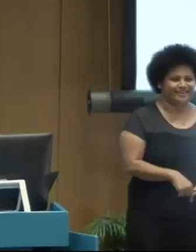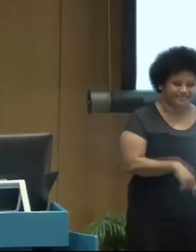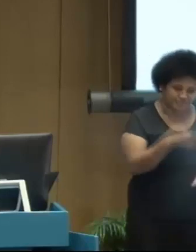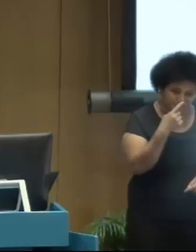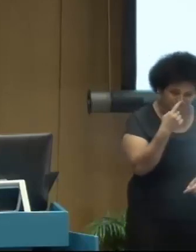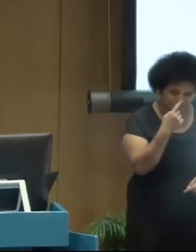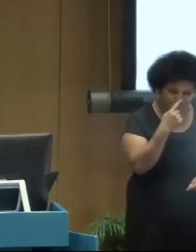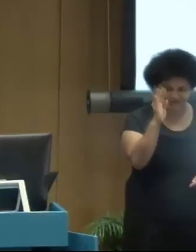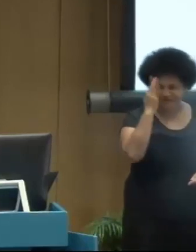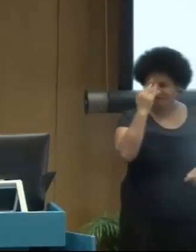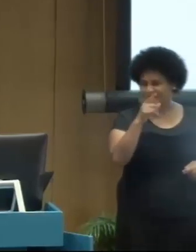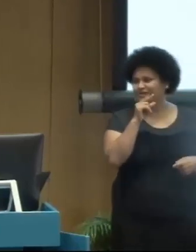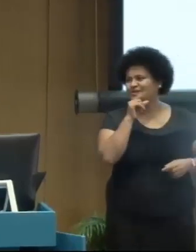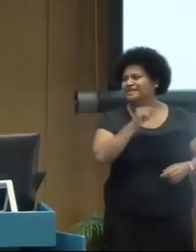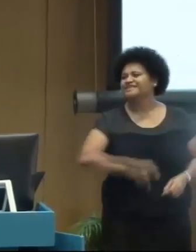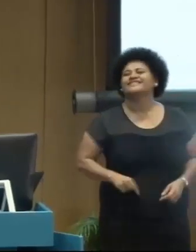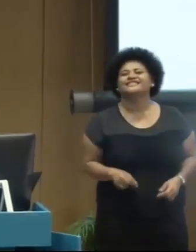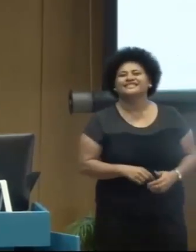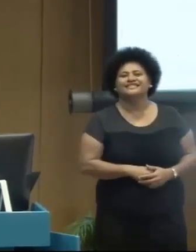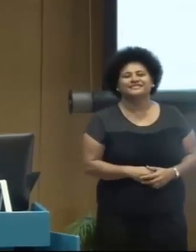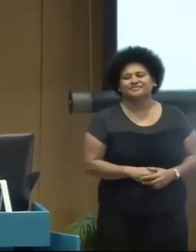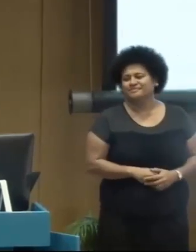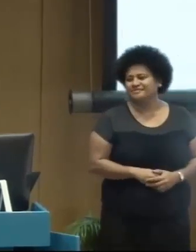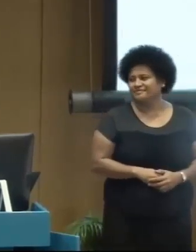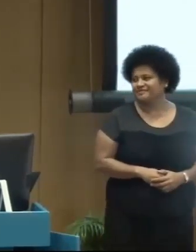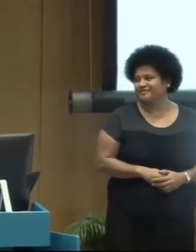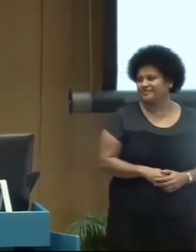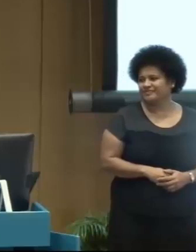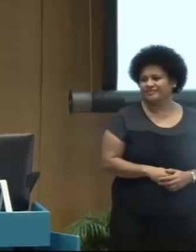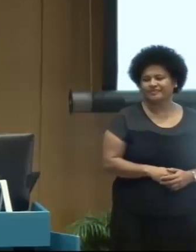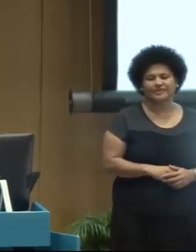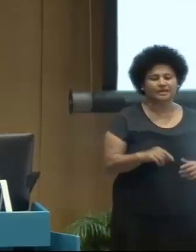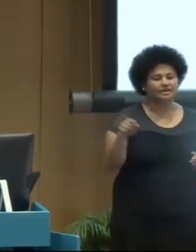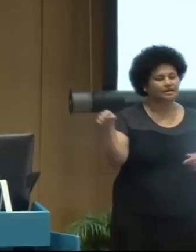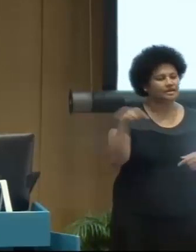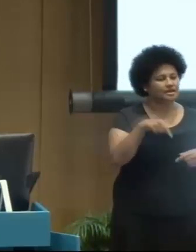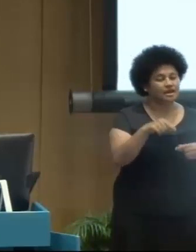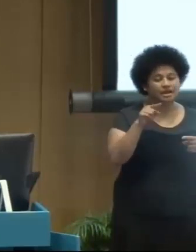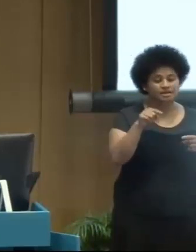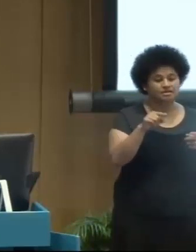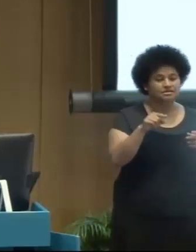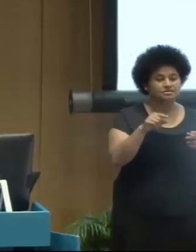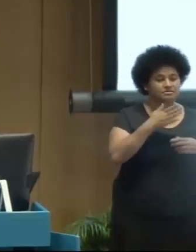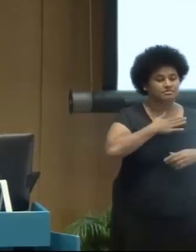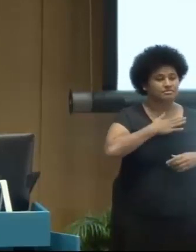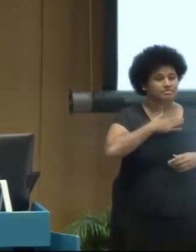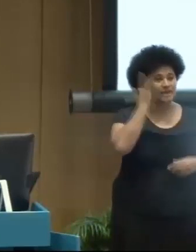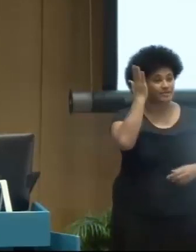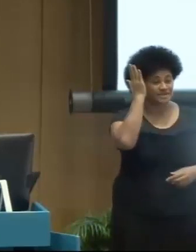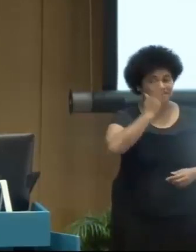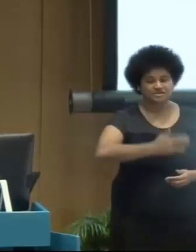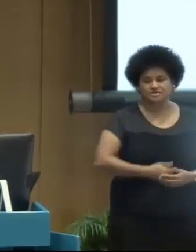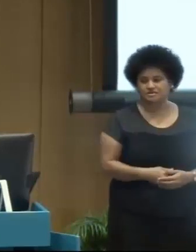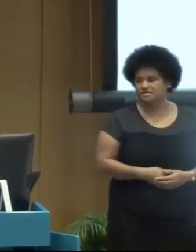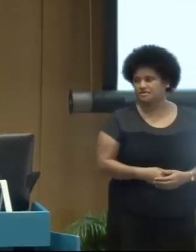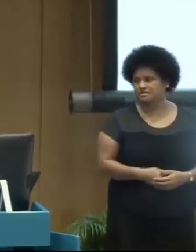Right. So, in putting together this presentation, I